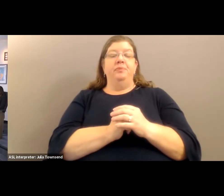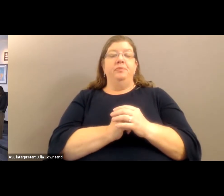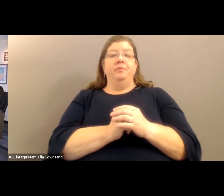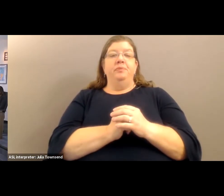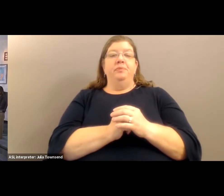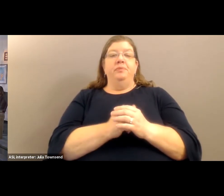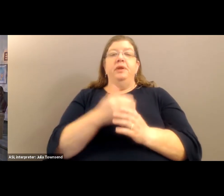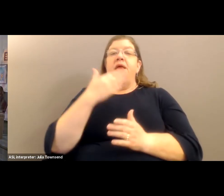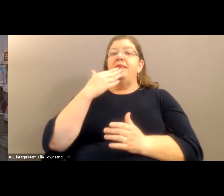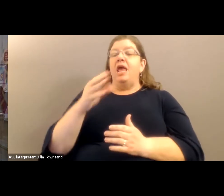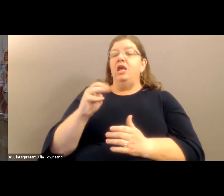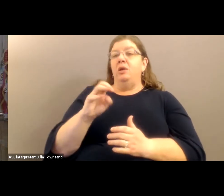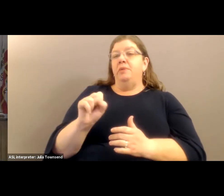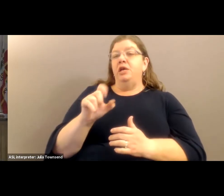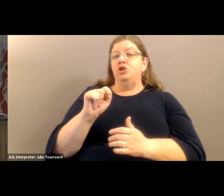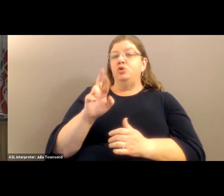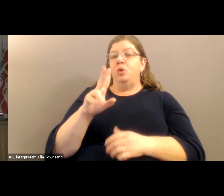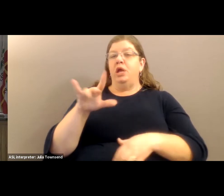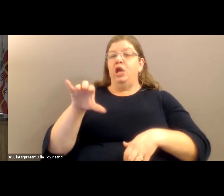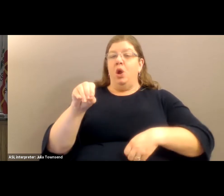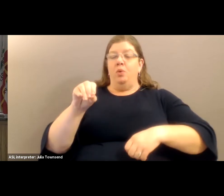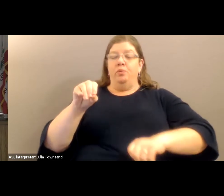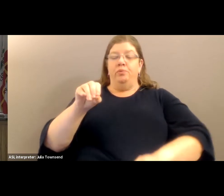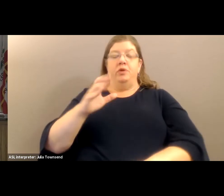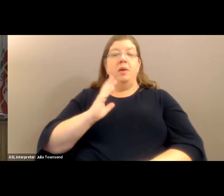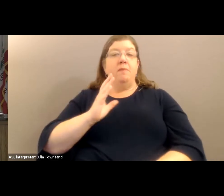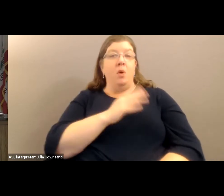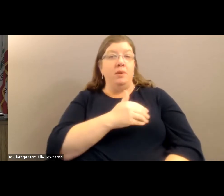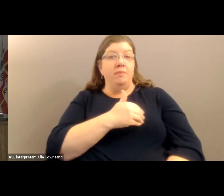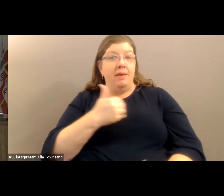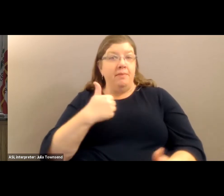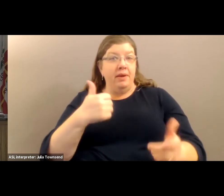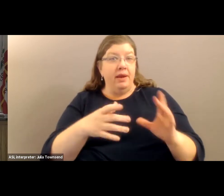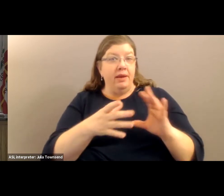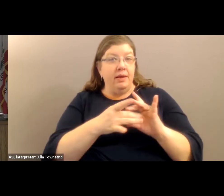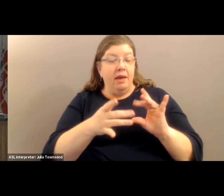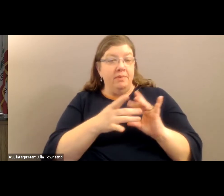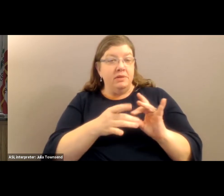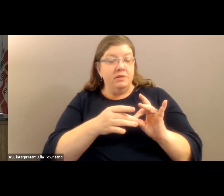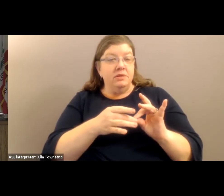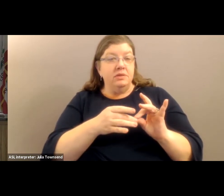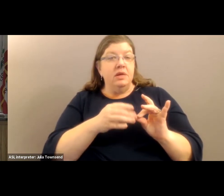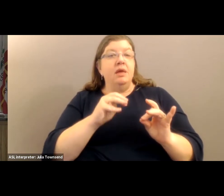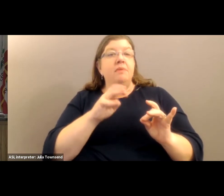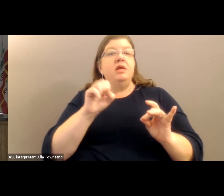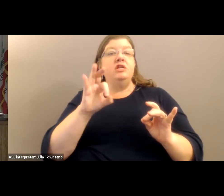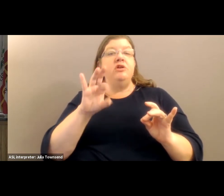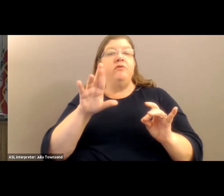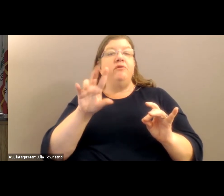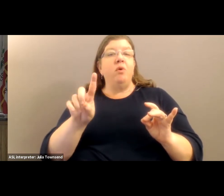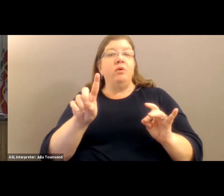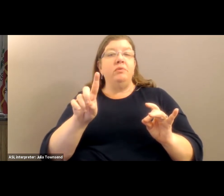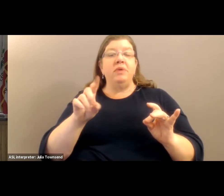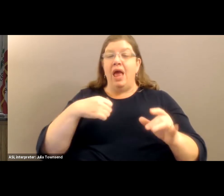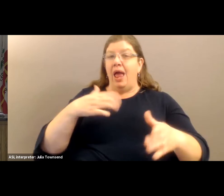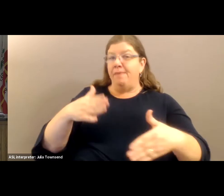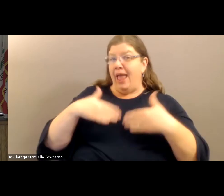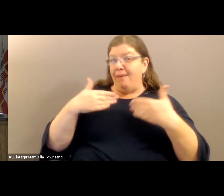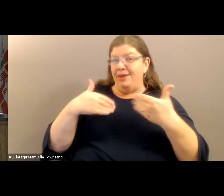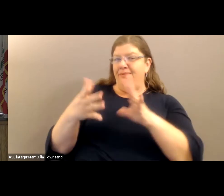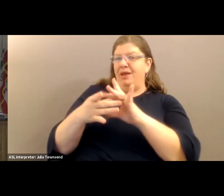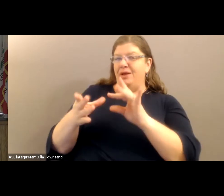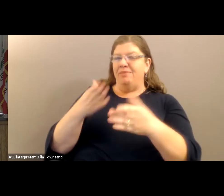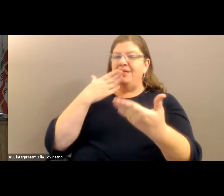Thank you, Ms. Trujillo. Board members, any comments? Or Ms. Ford? I'm really happy to make a comment. Thank you,